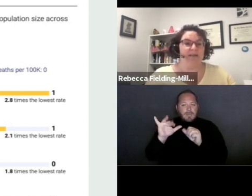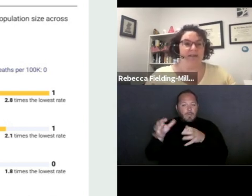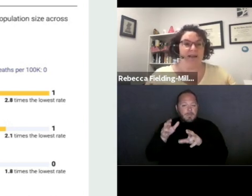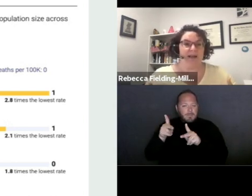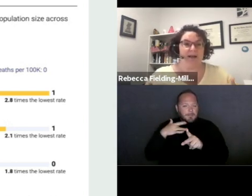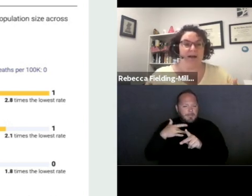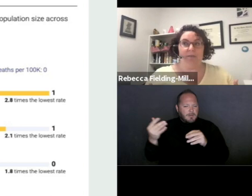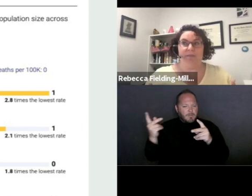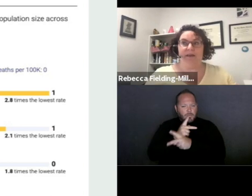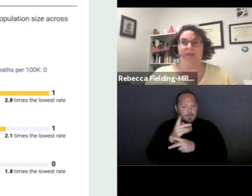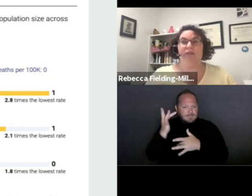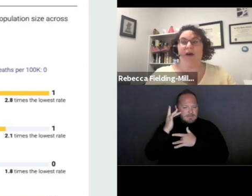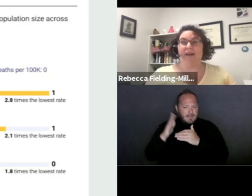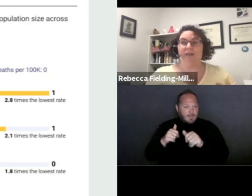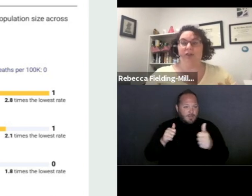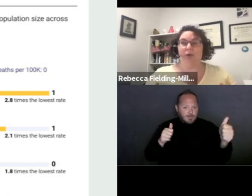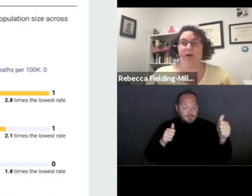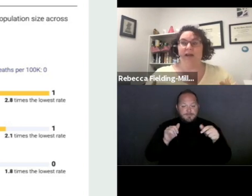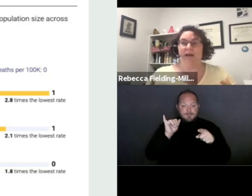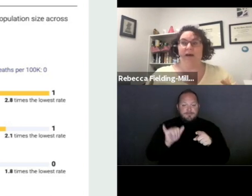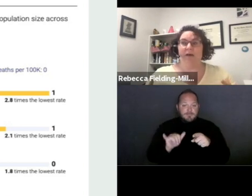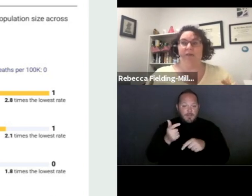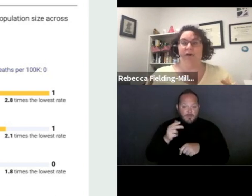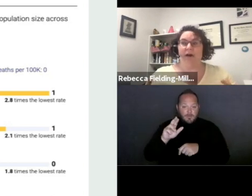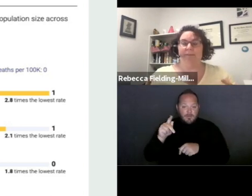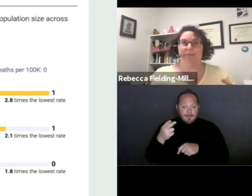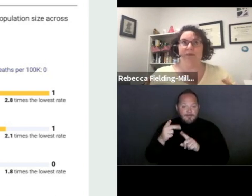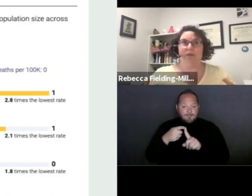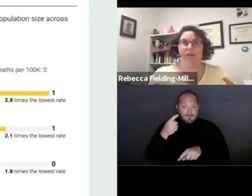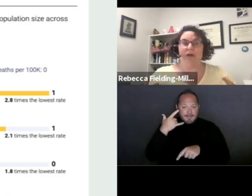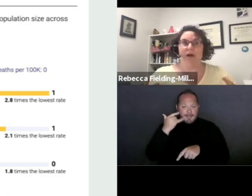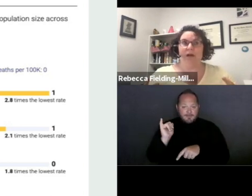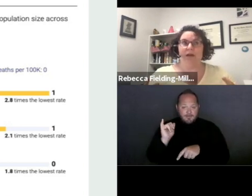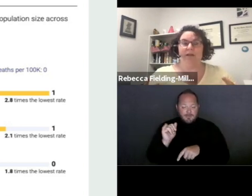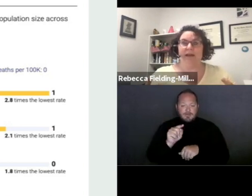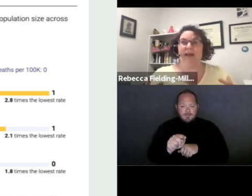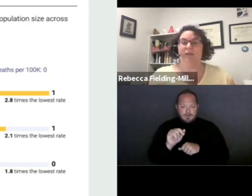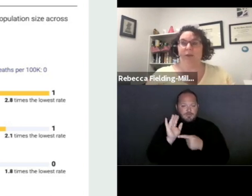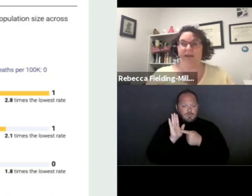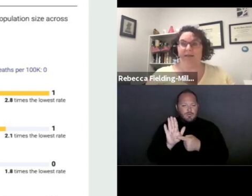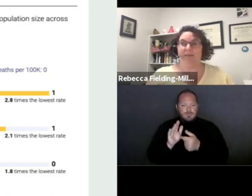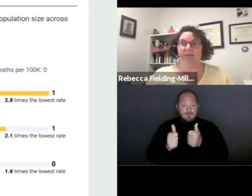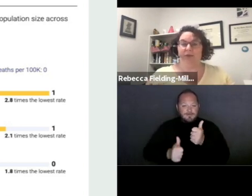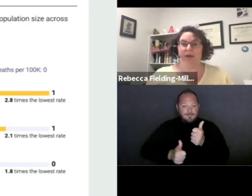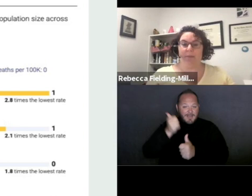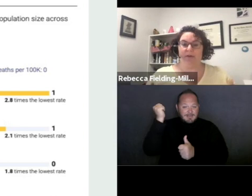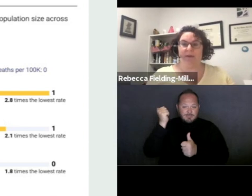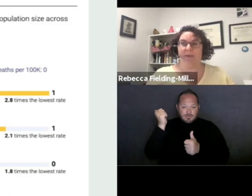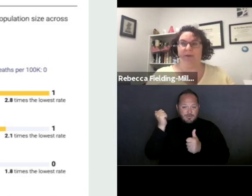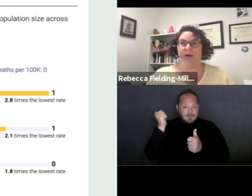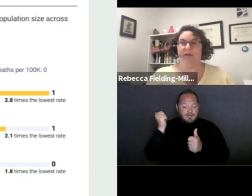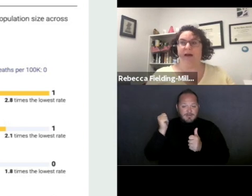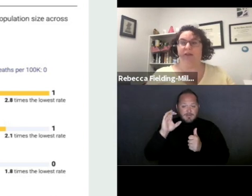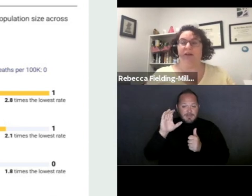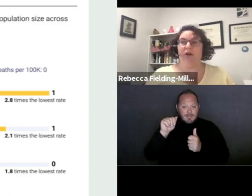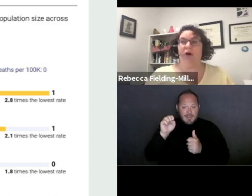we can see that the vast majority of the case rates, so the number of people